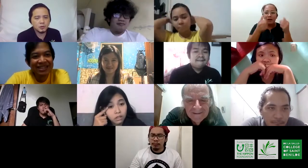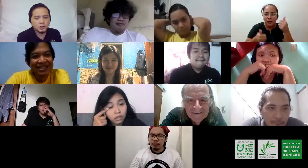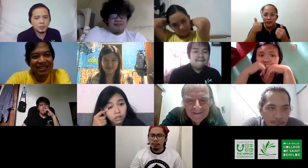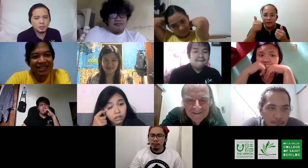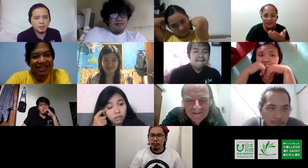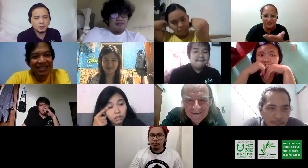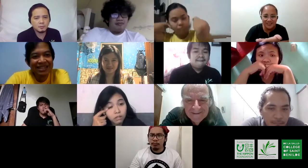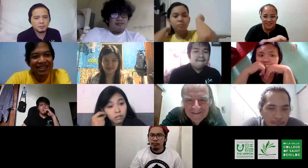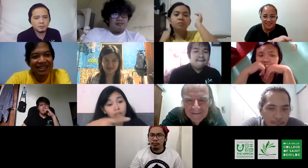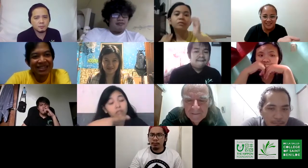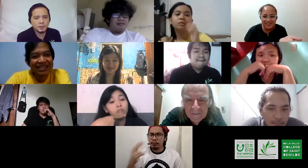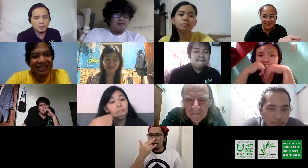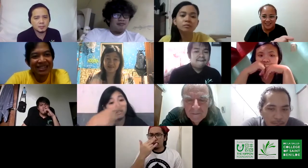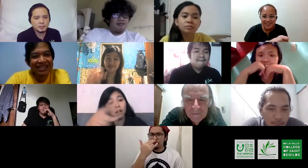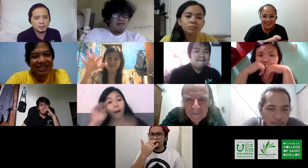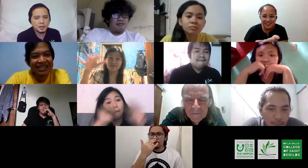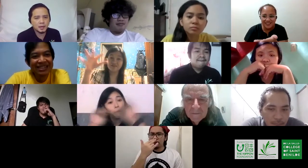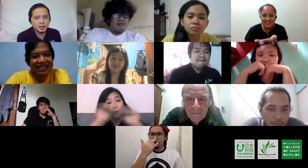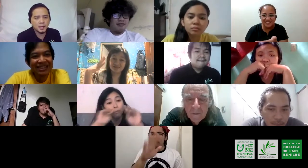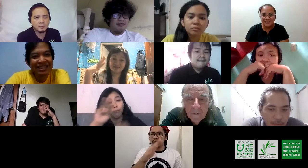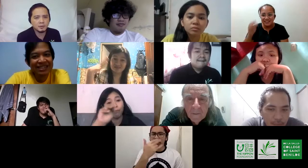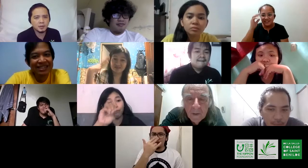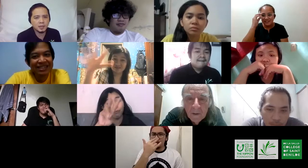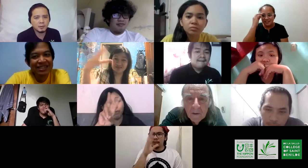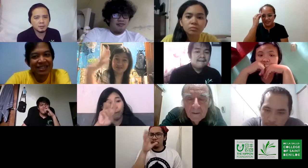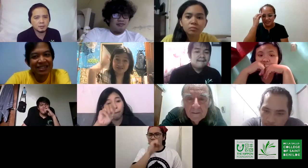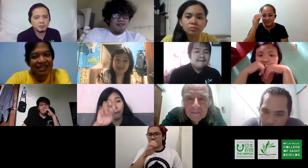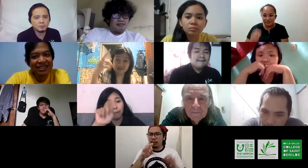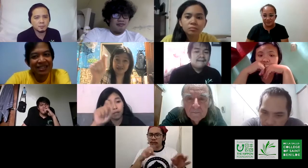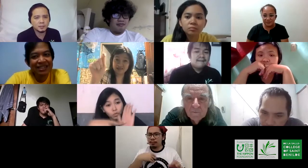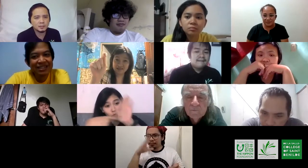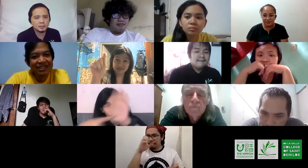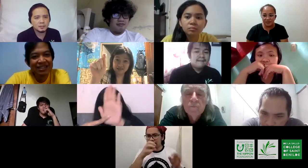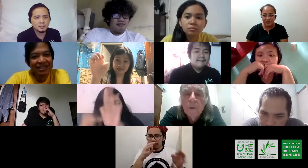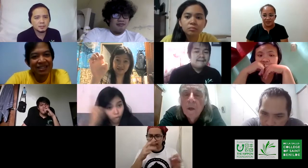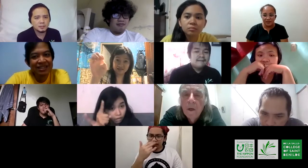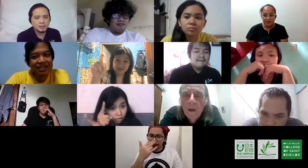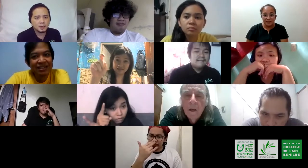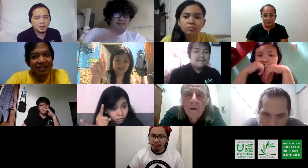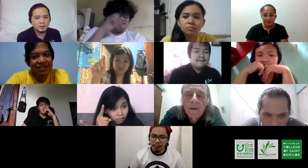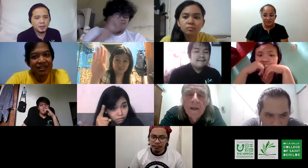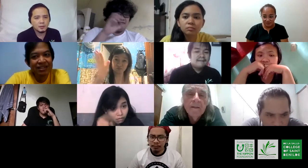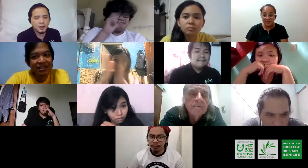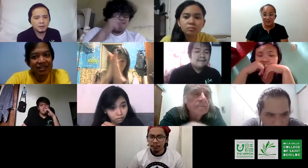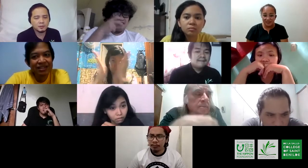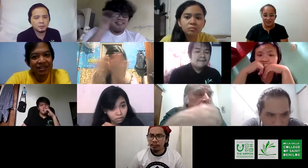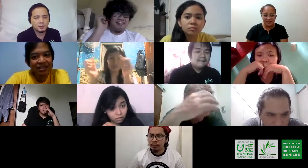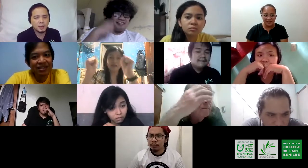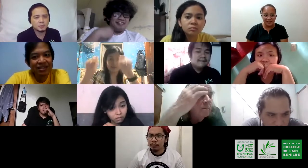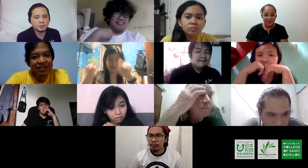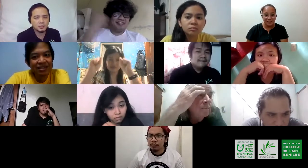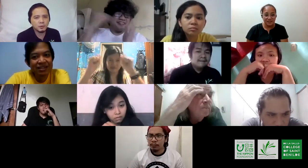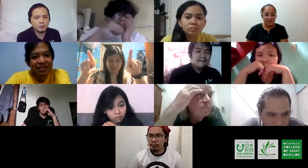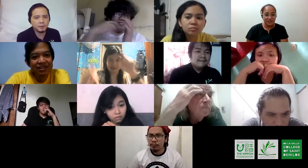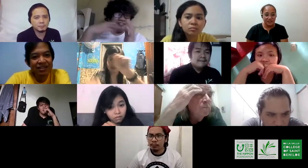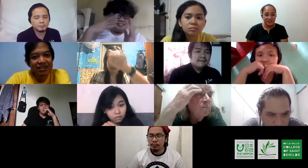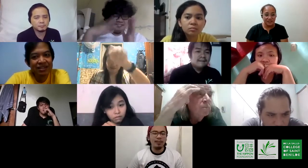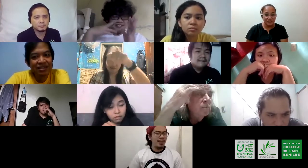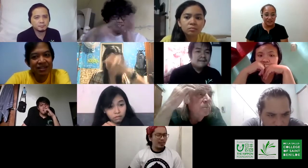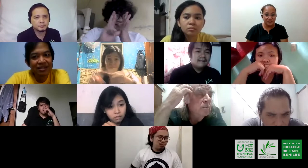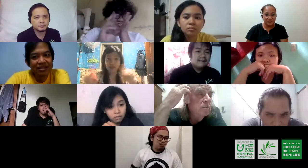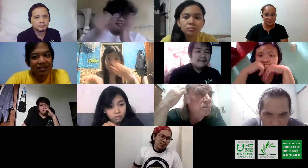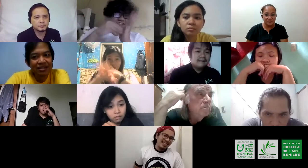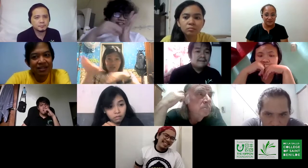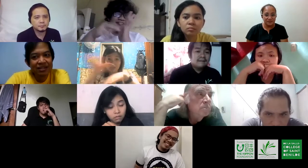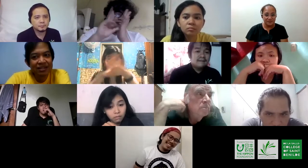So you're talking about the movement. I'm agreeing about the movement. That you Okay, have to be able to show them.